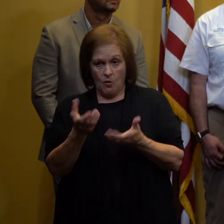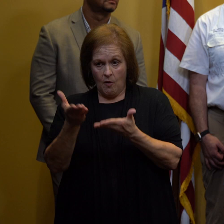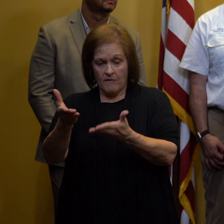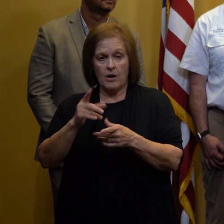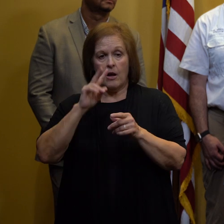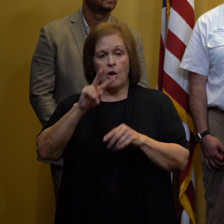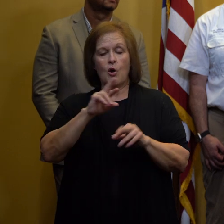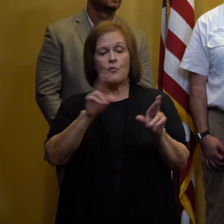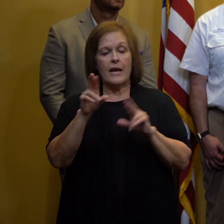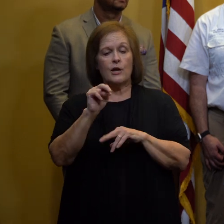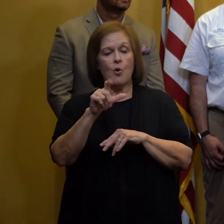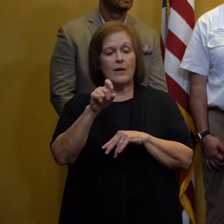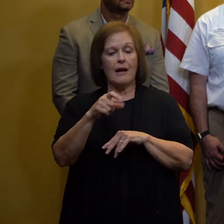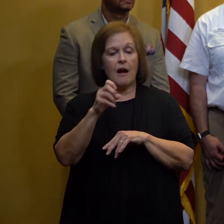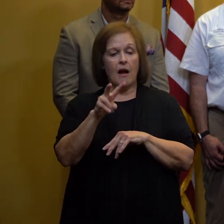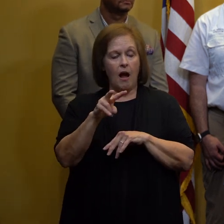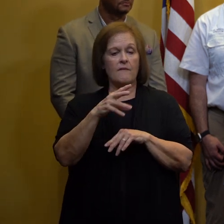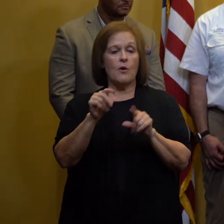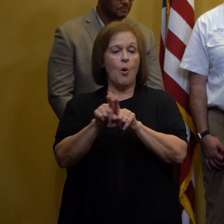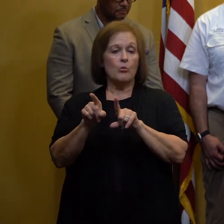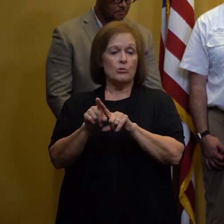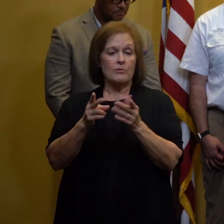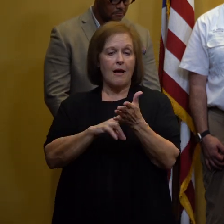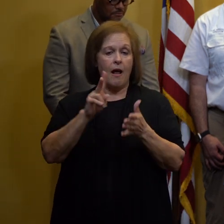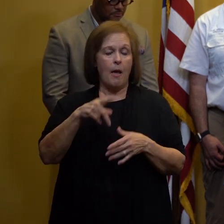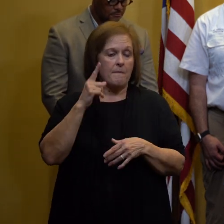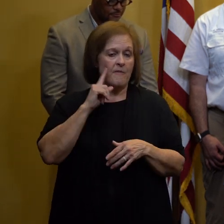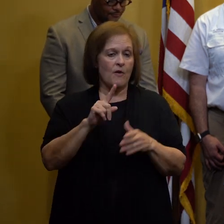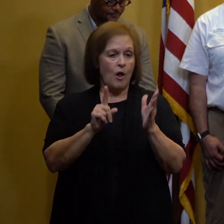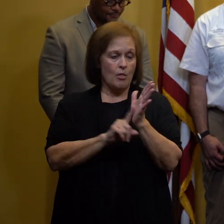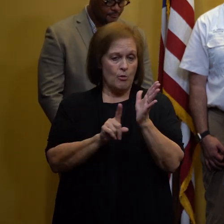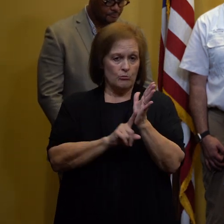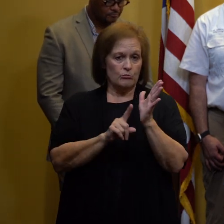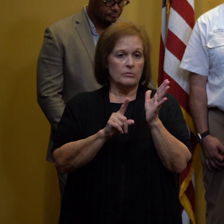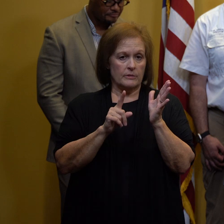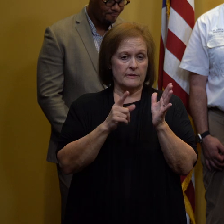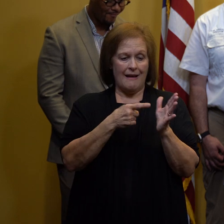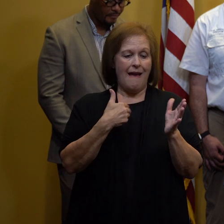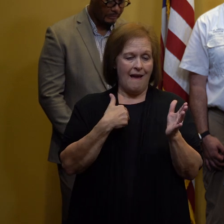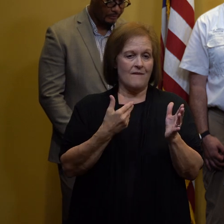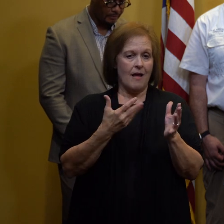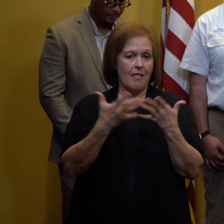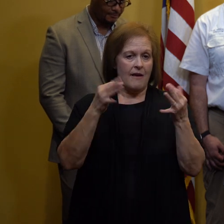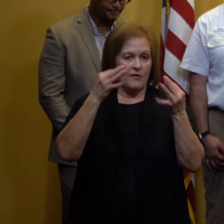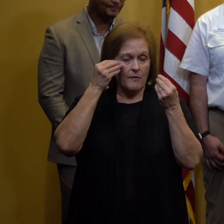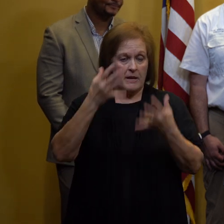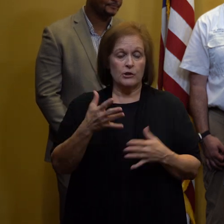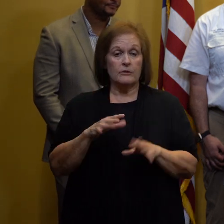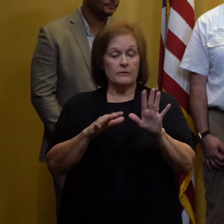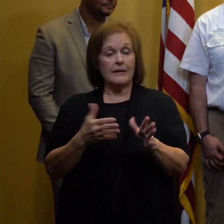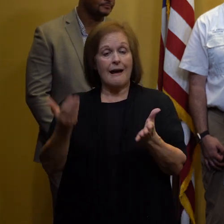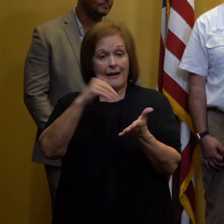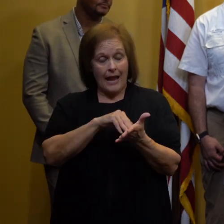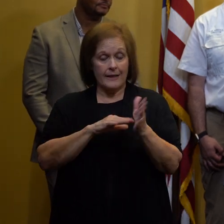to ready.noaa.gov and certainly sign up for the alerts as they contain very, very important information. I just want to reiterate, definitely,